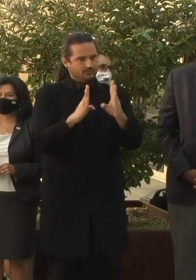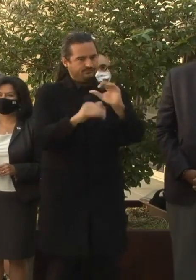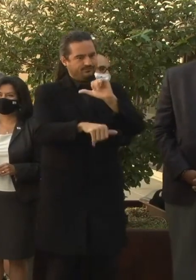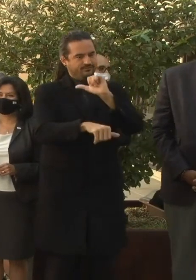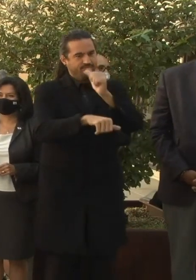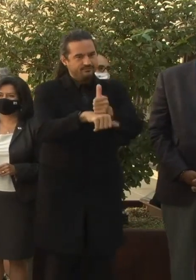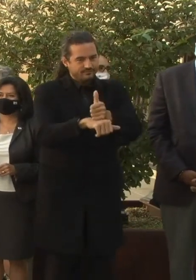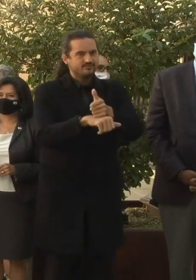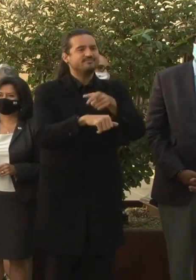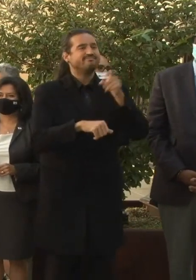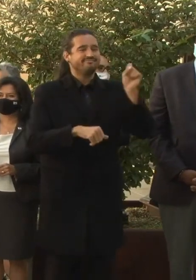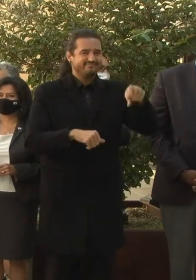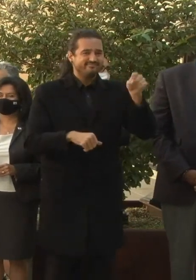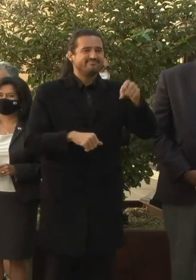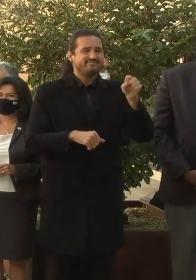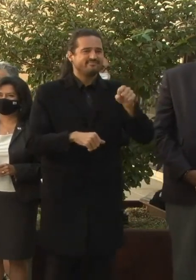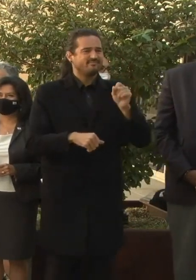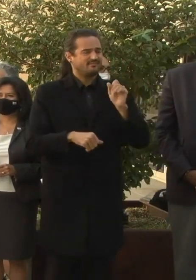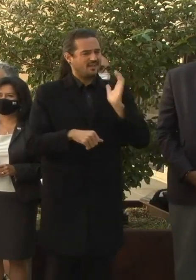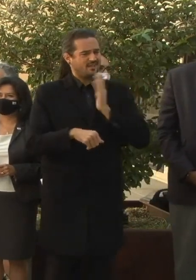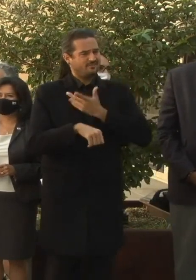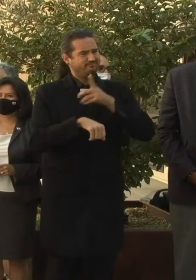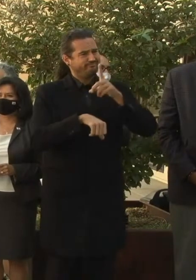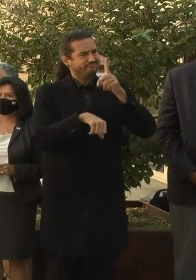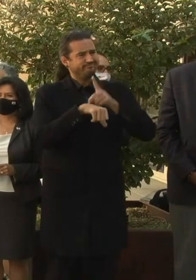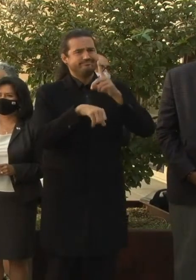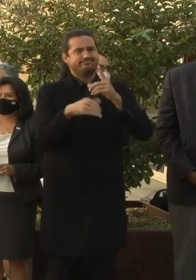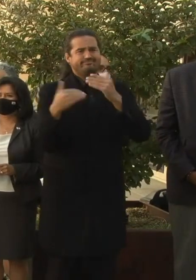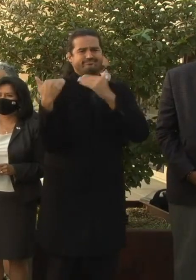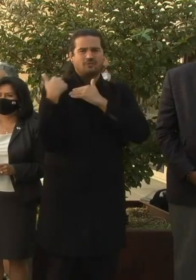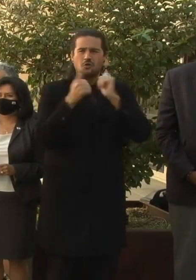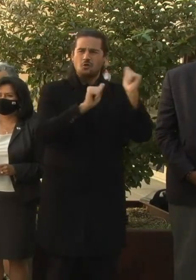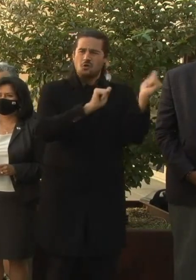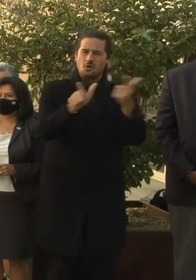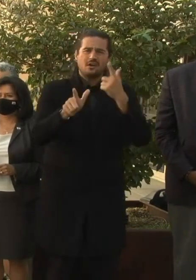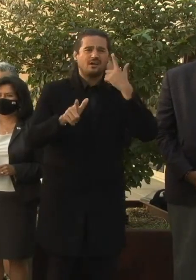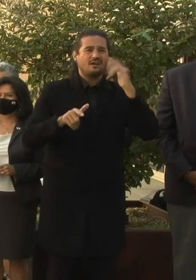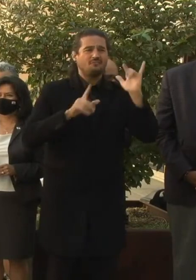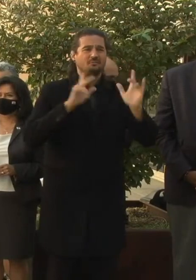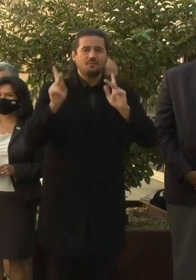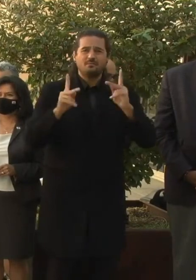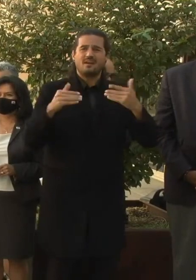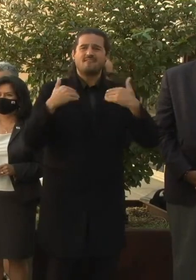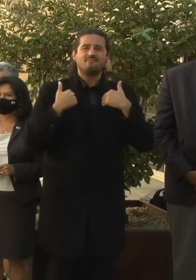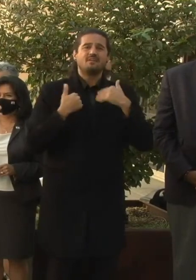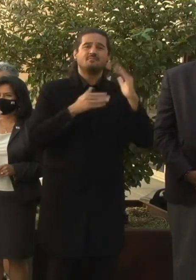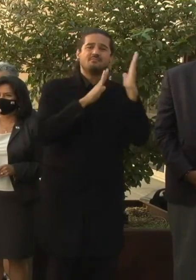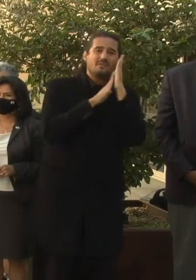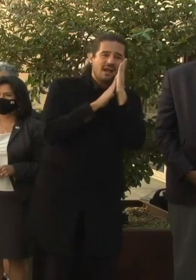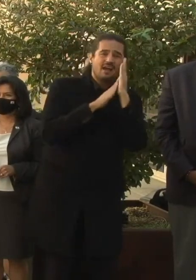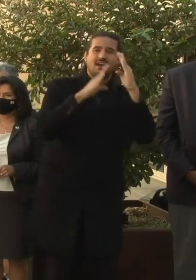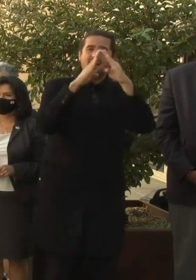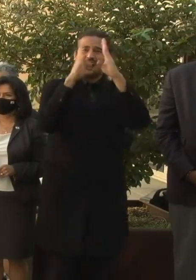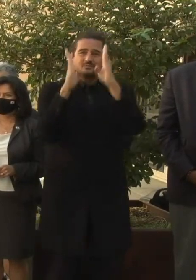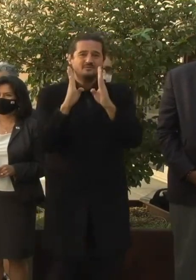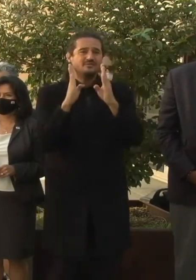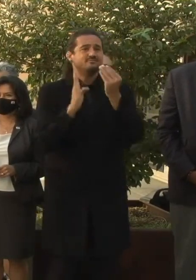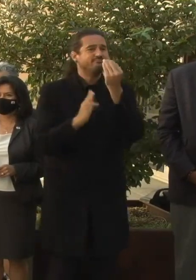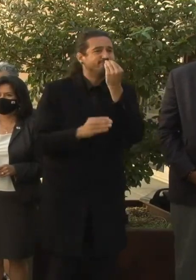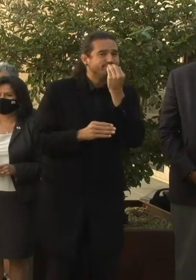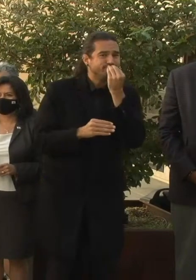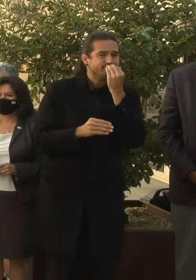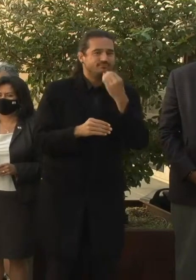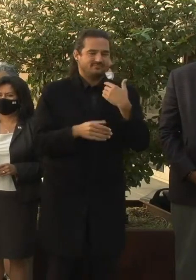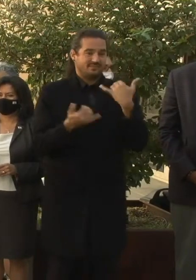every Californian has a roof over their head and a bed to sleep in. And so we've put $12 billion, thank you, Governor, towards